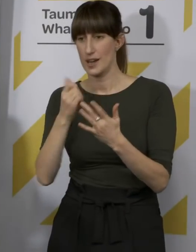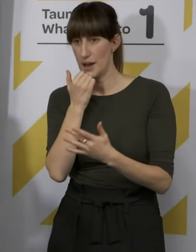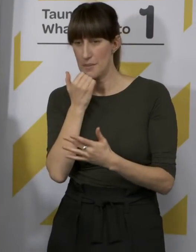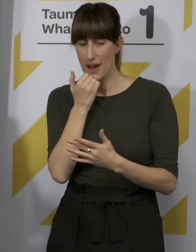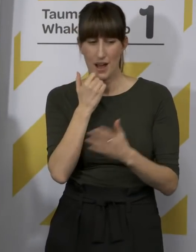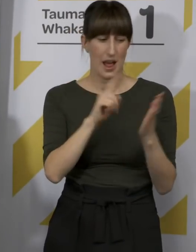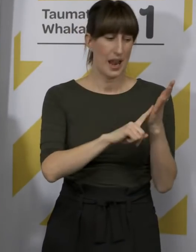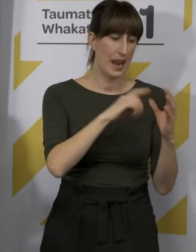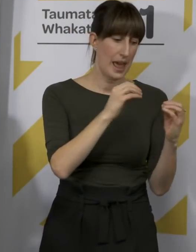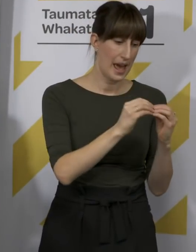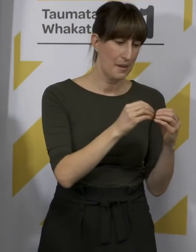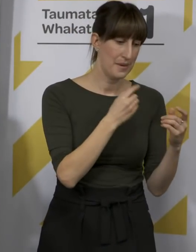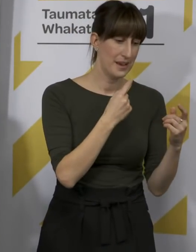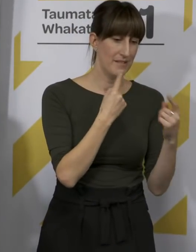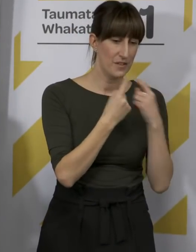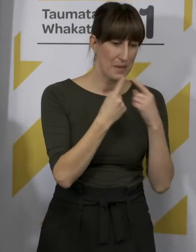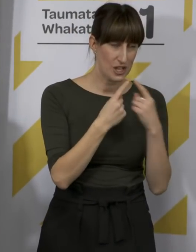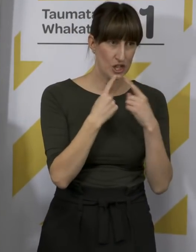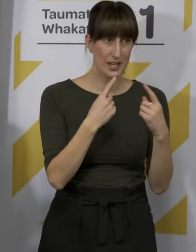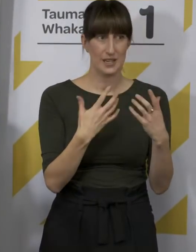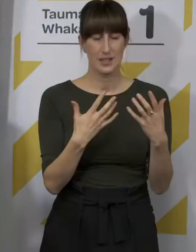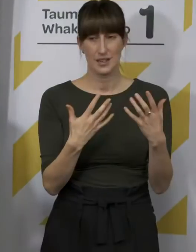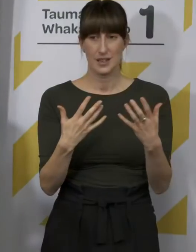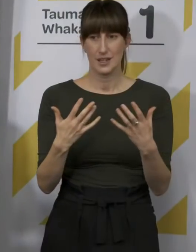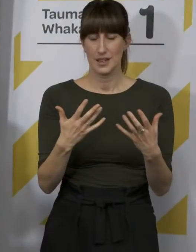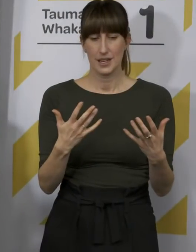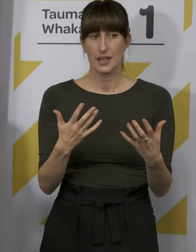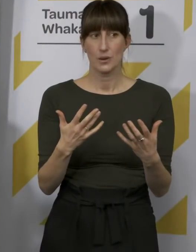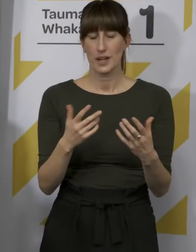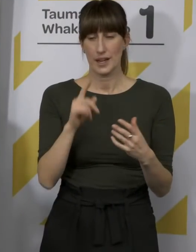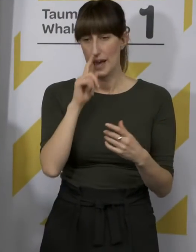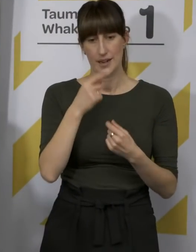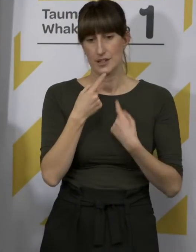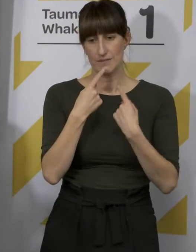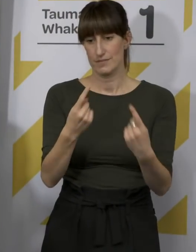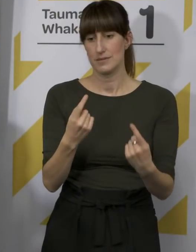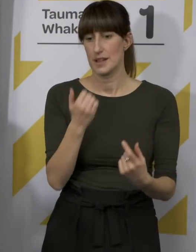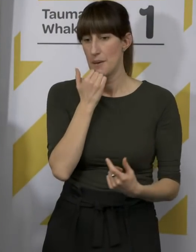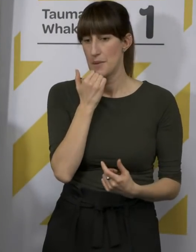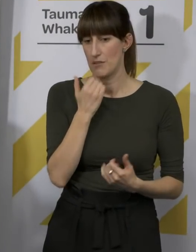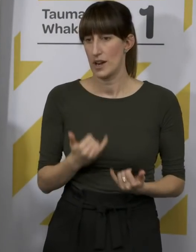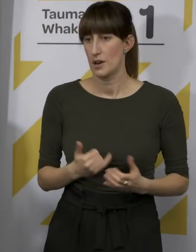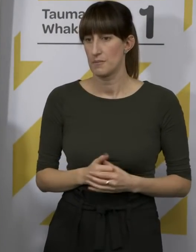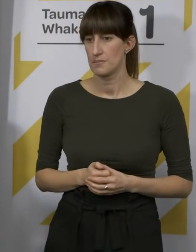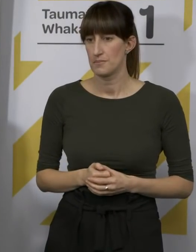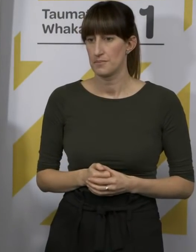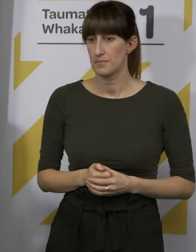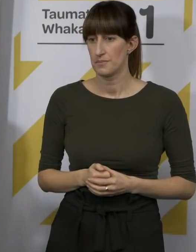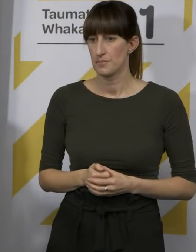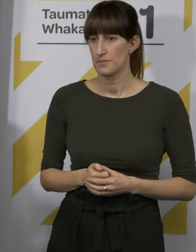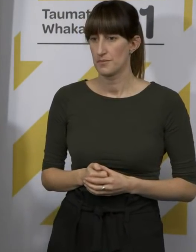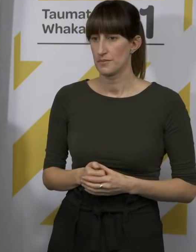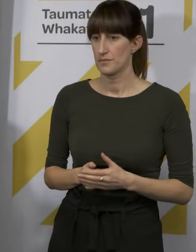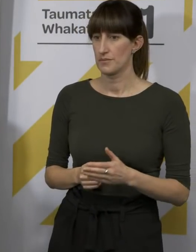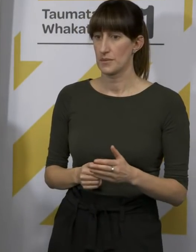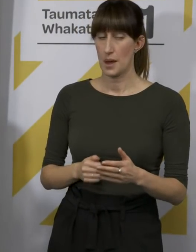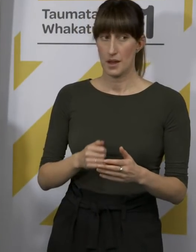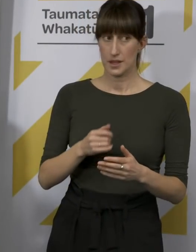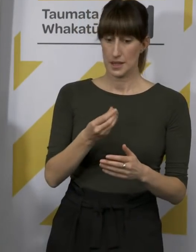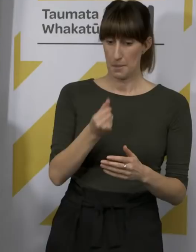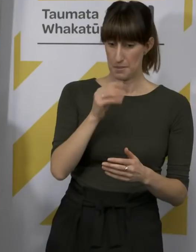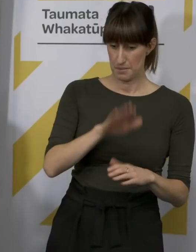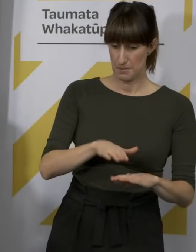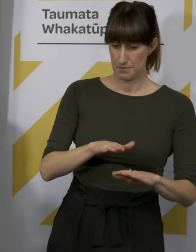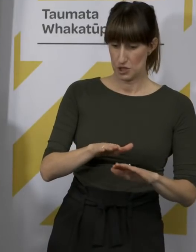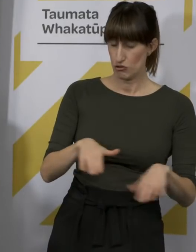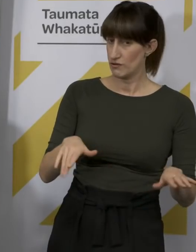with non-NHI data that is collected at the facilities. Do you know also, because 7 of those 55 weren't tested because they were children or because of